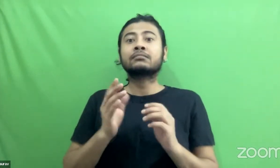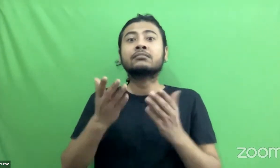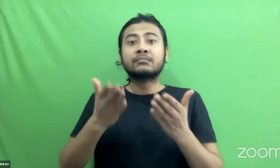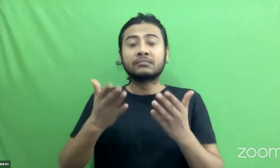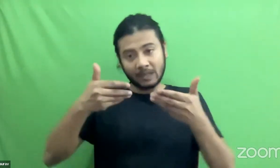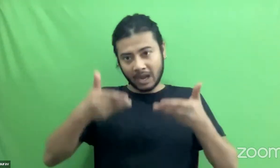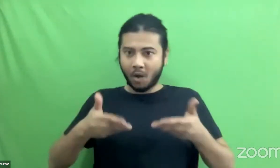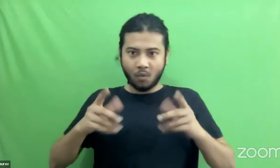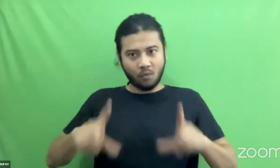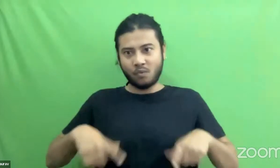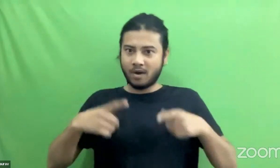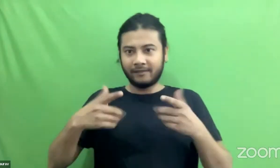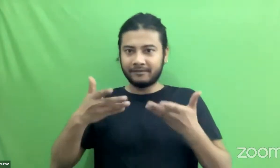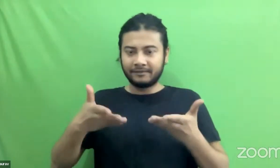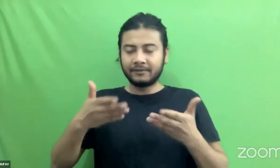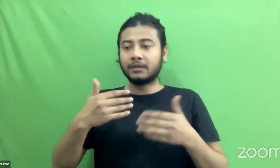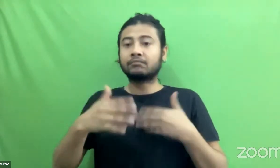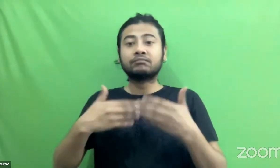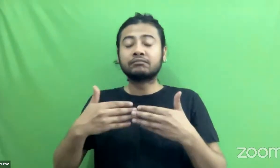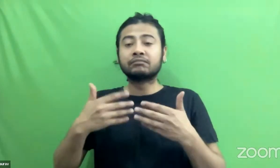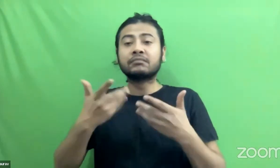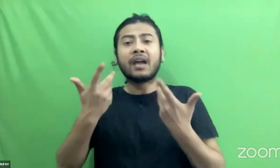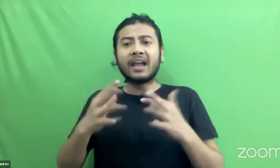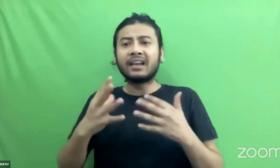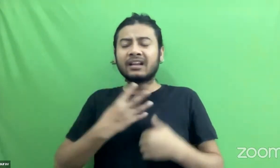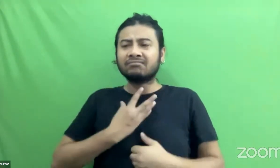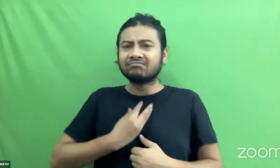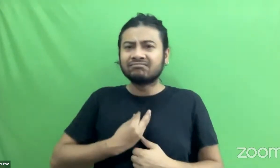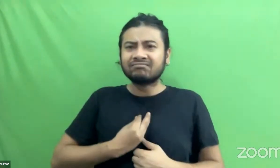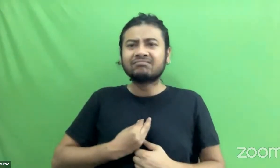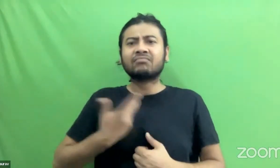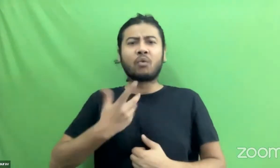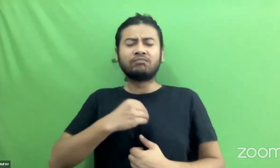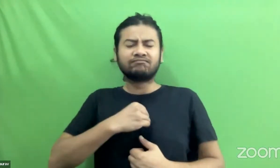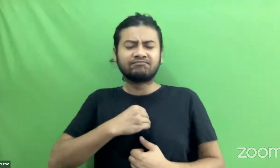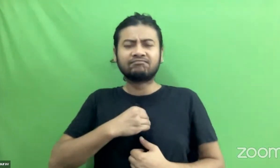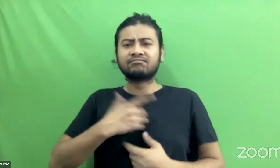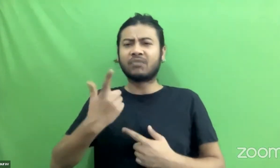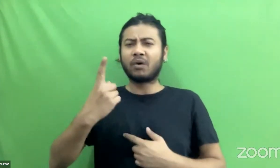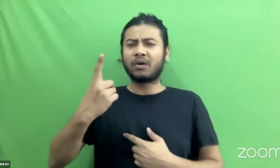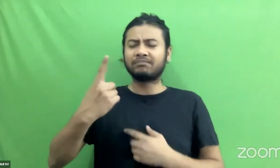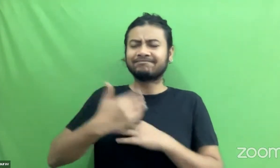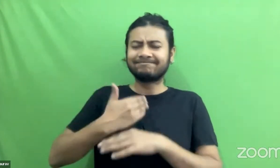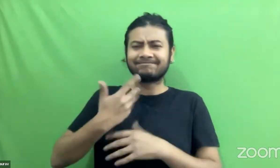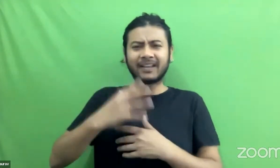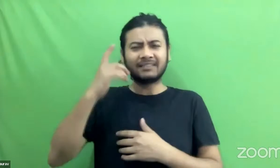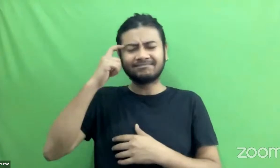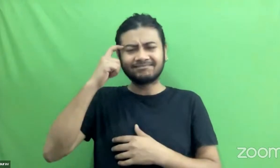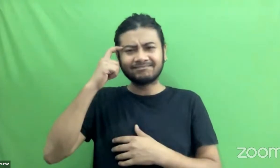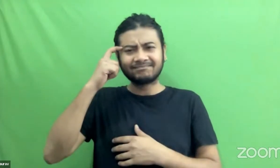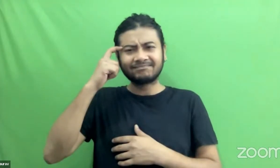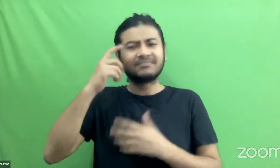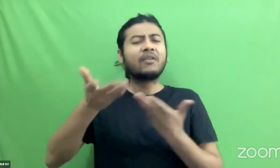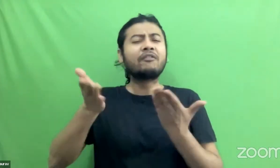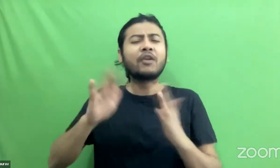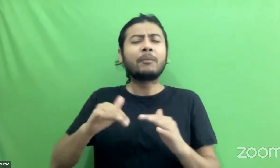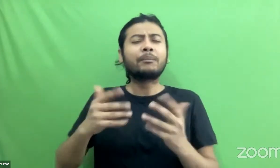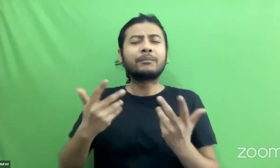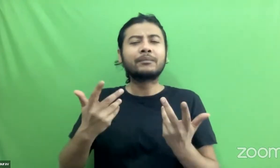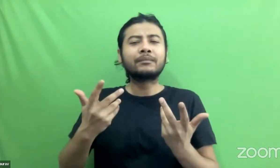peaceful. How? Because then we are not struggling. We are not thinking that, oh my God, why God is doing this thing to